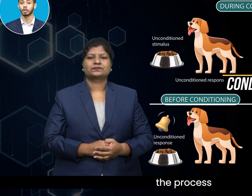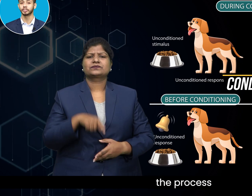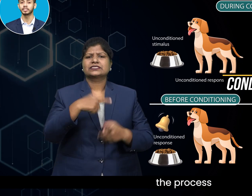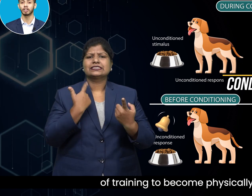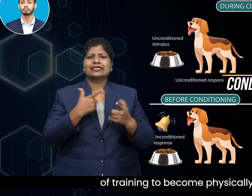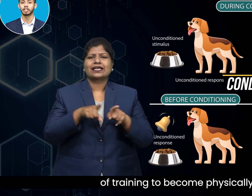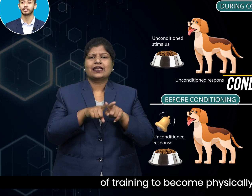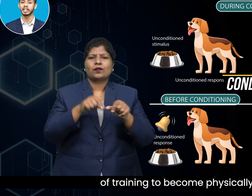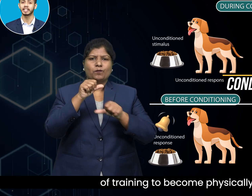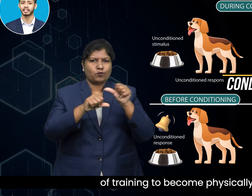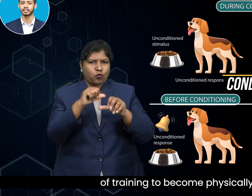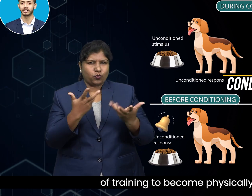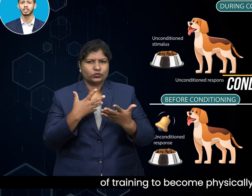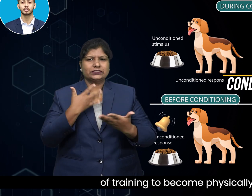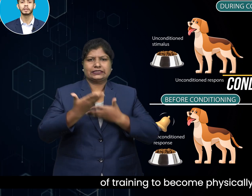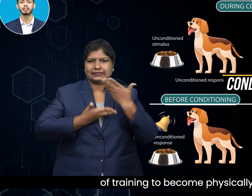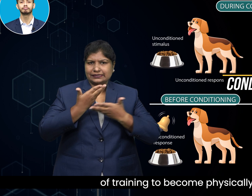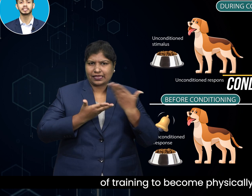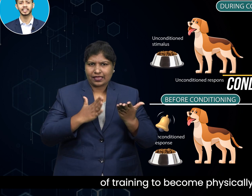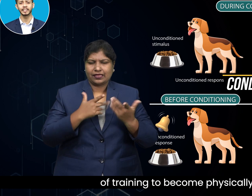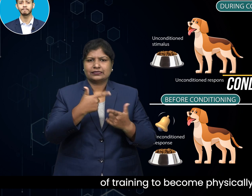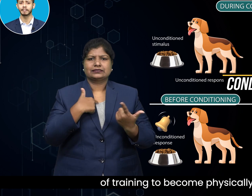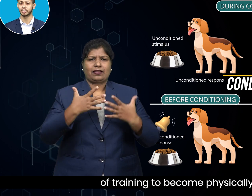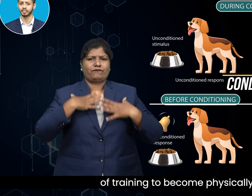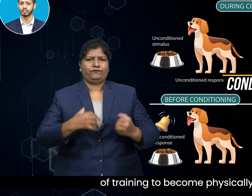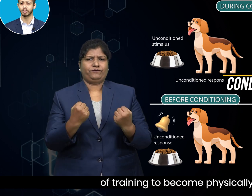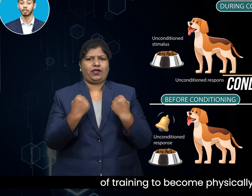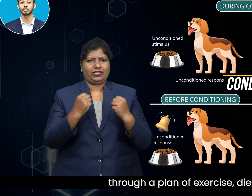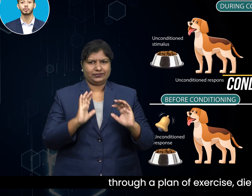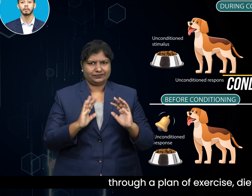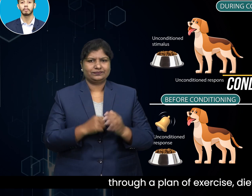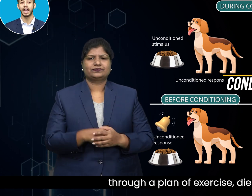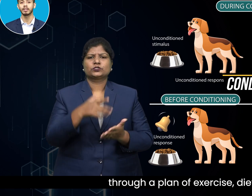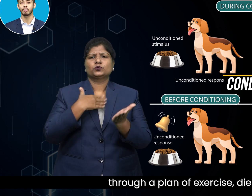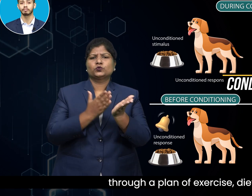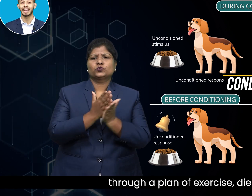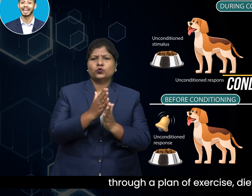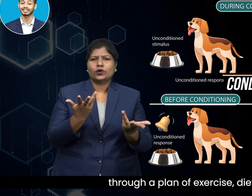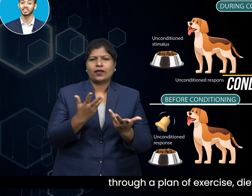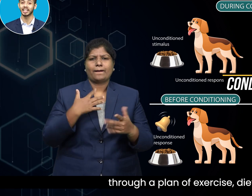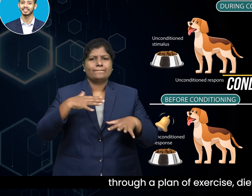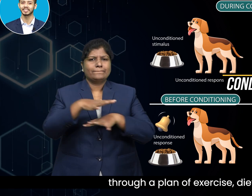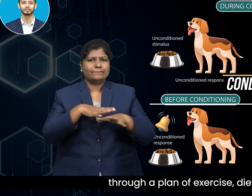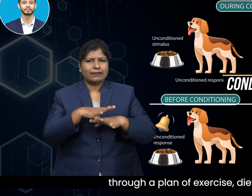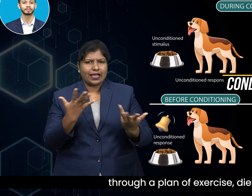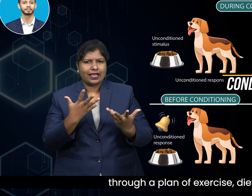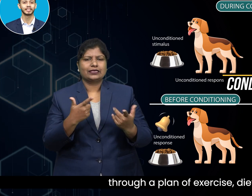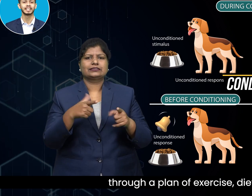The process of training to become physically fit through a plan of